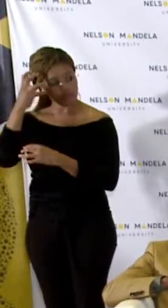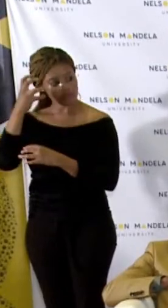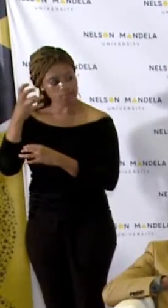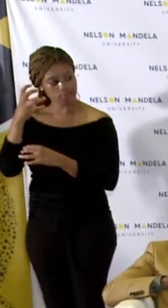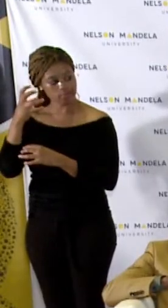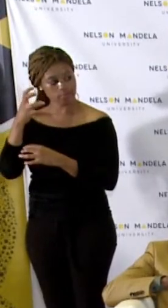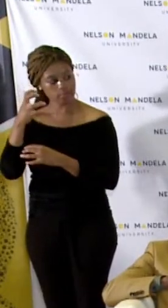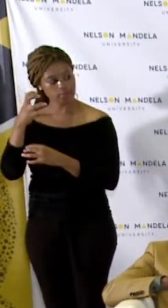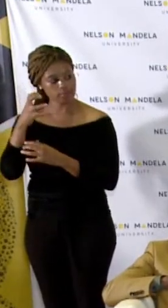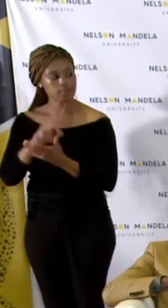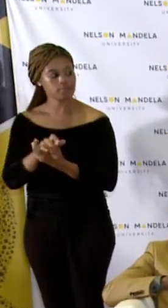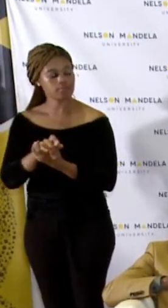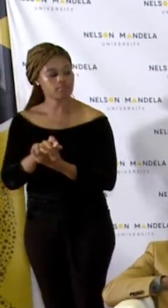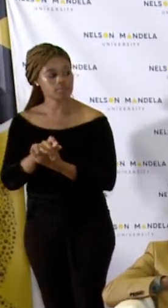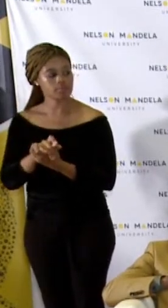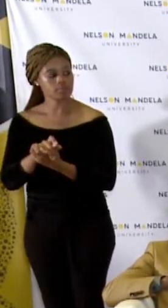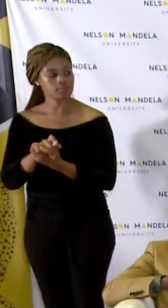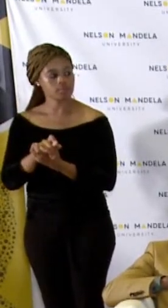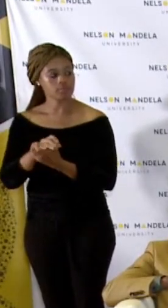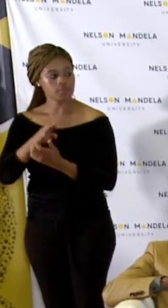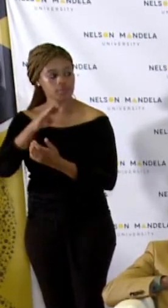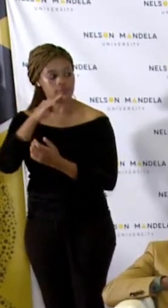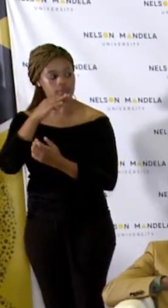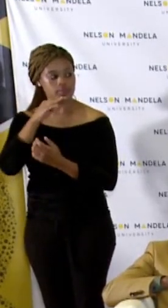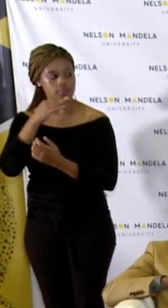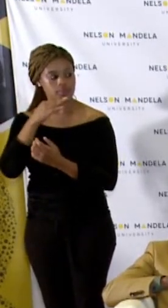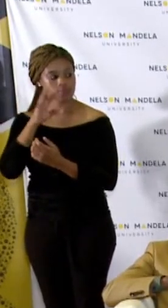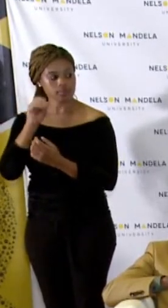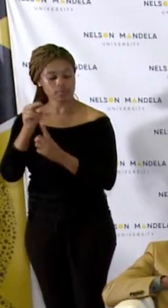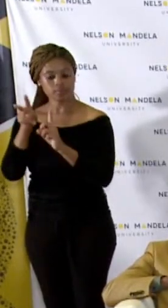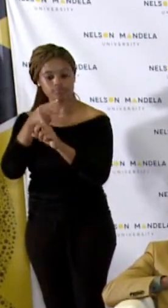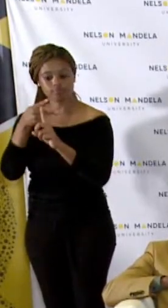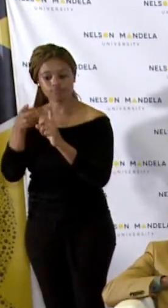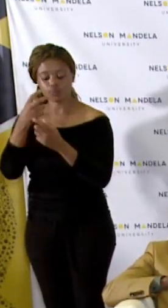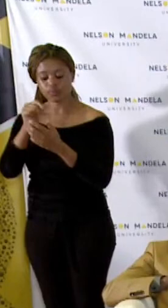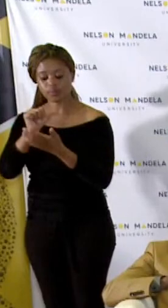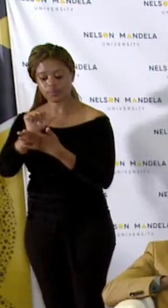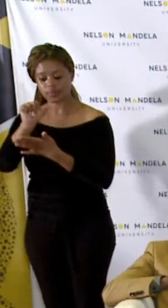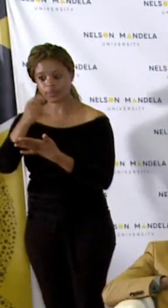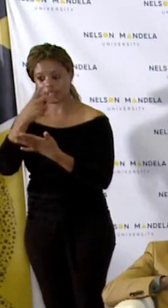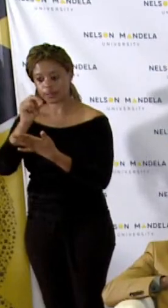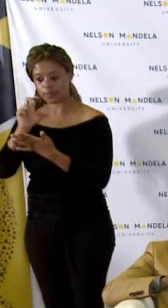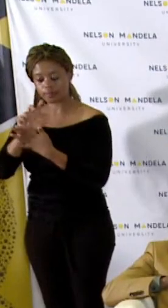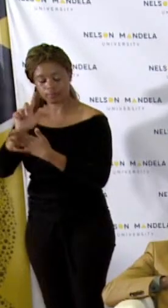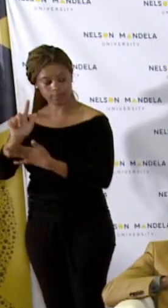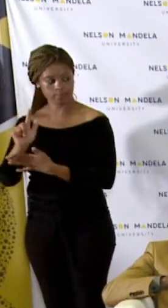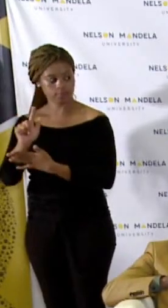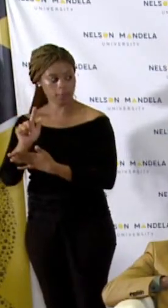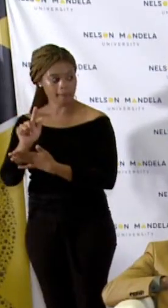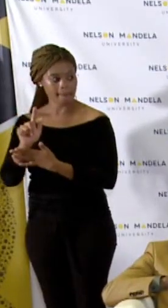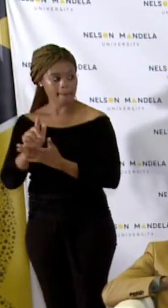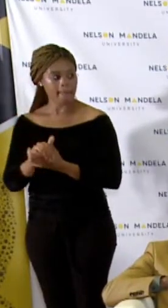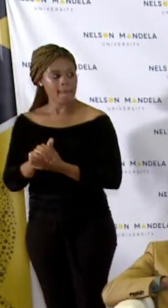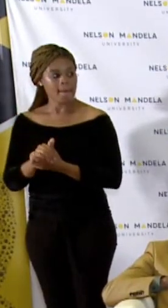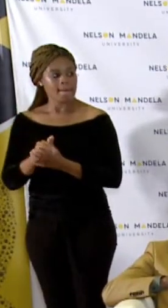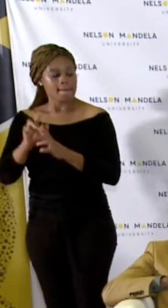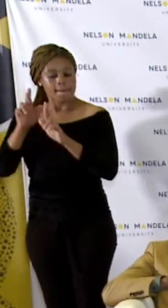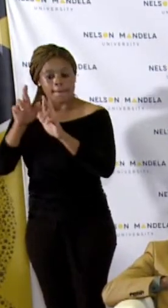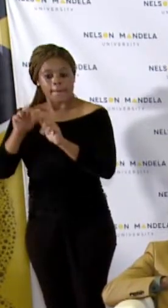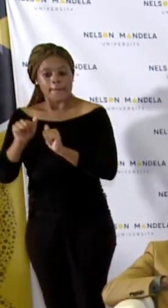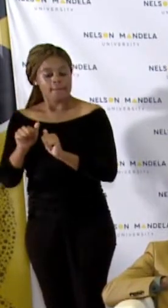minority, okay, which exploded into violence in 2016 and 2017.